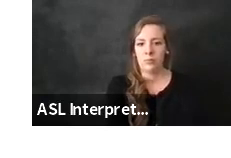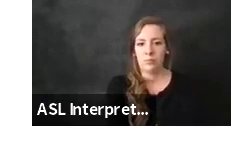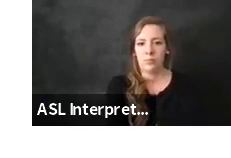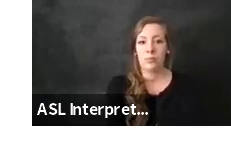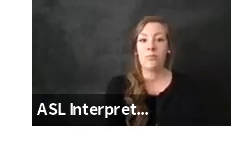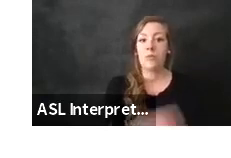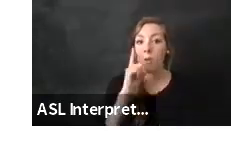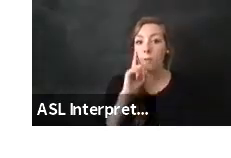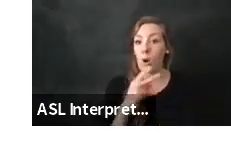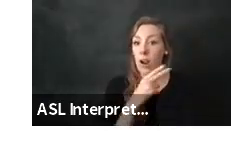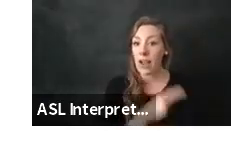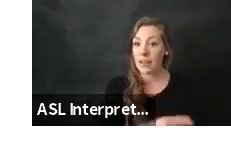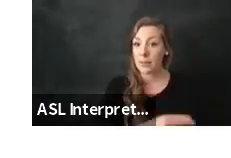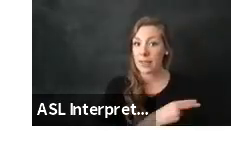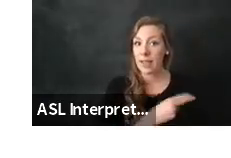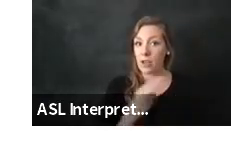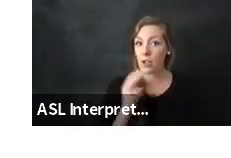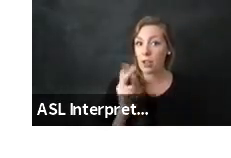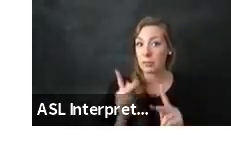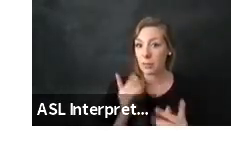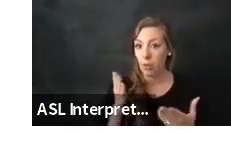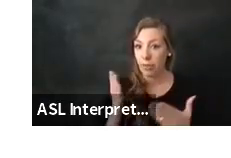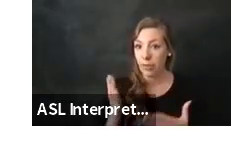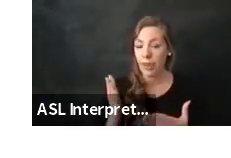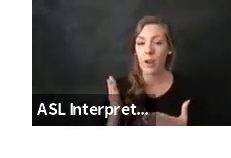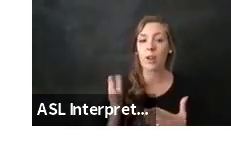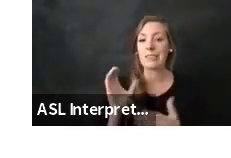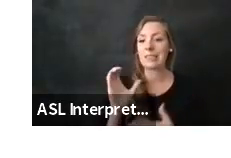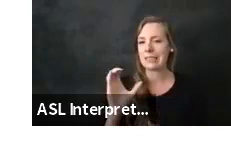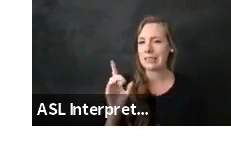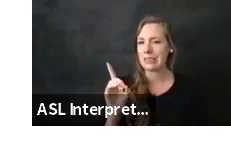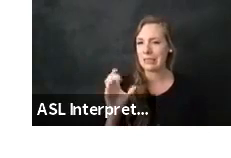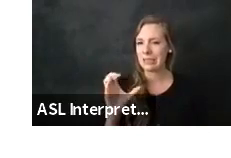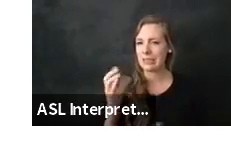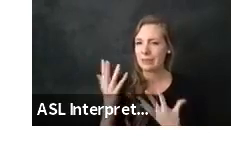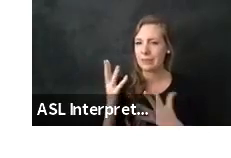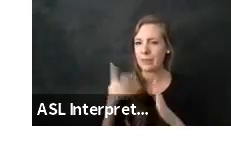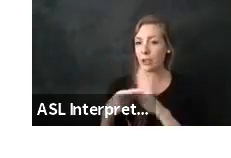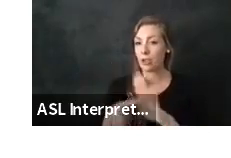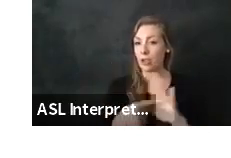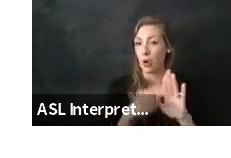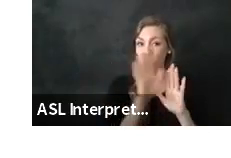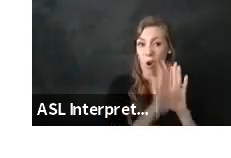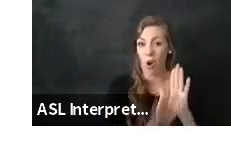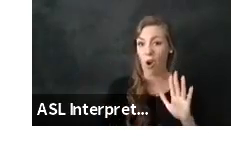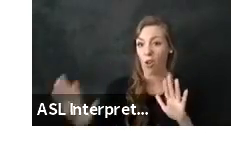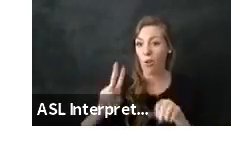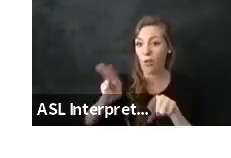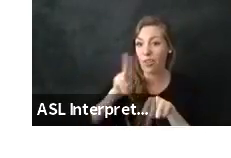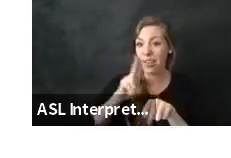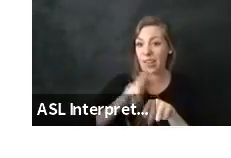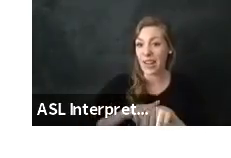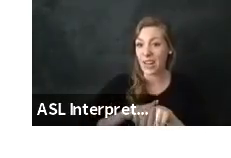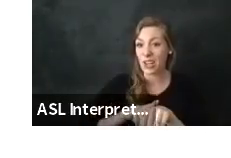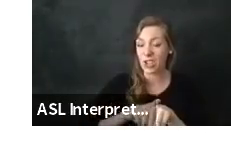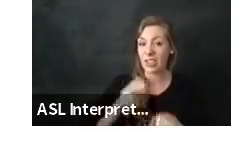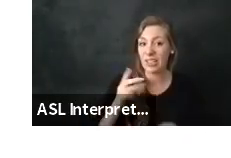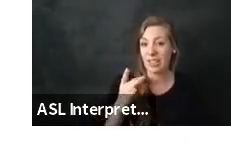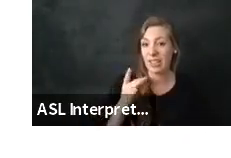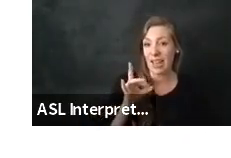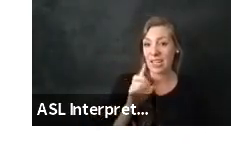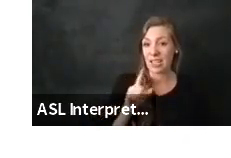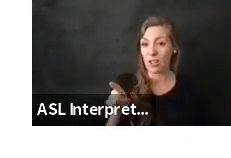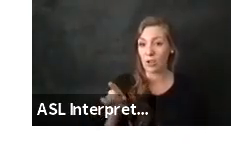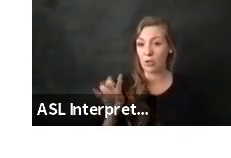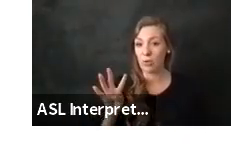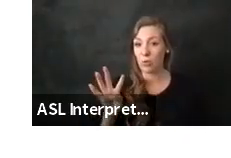as Dr. Mays mentioned earlier, the CDC has shown nationwide that when we look at the 18 to 49-year-old